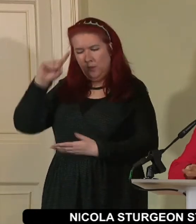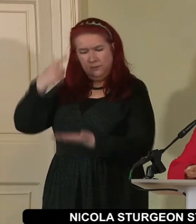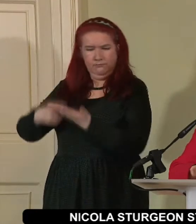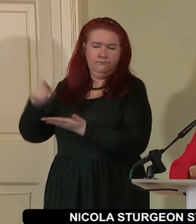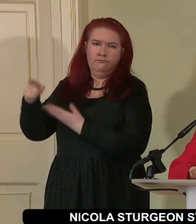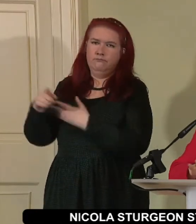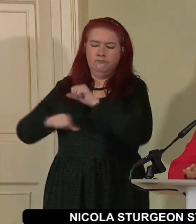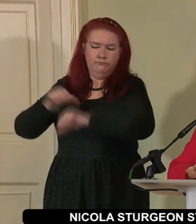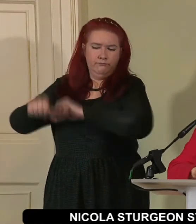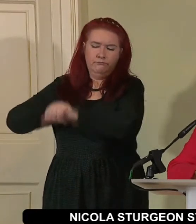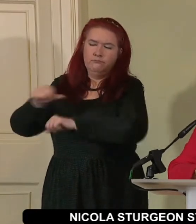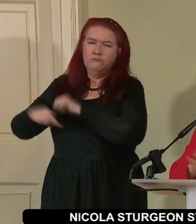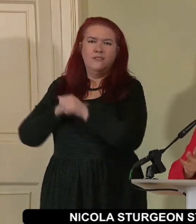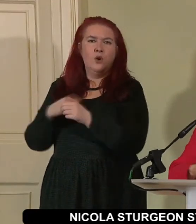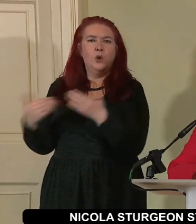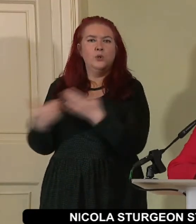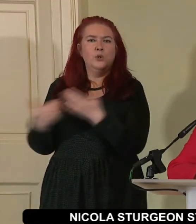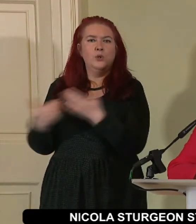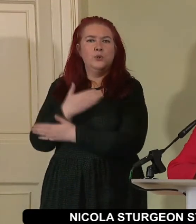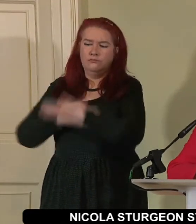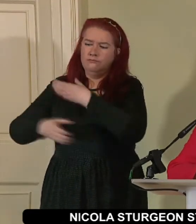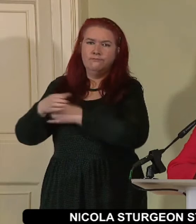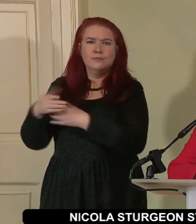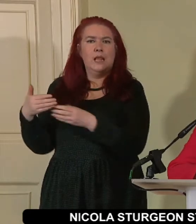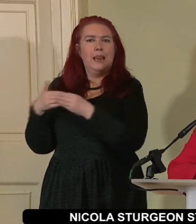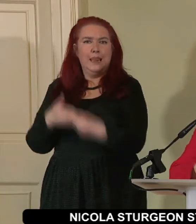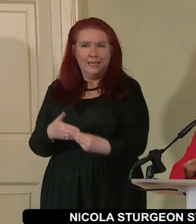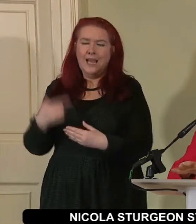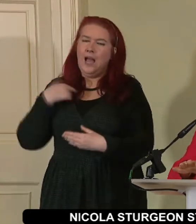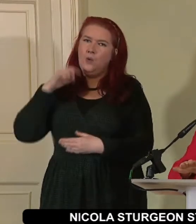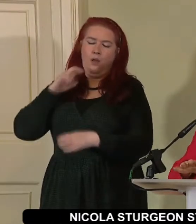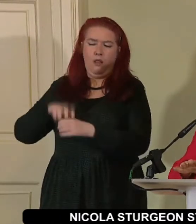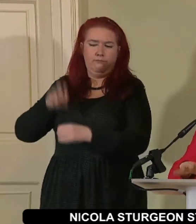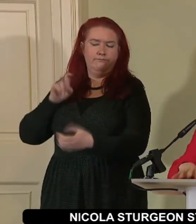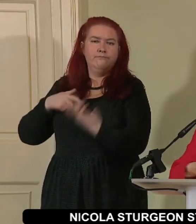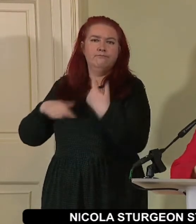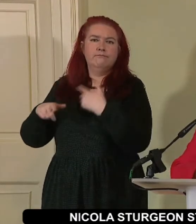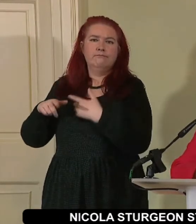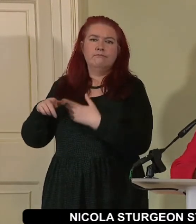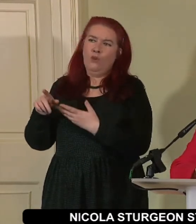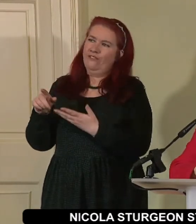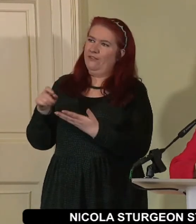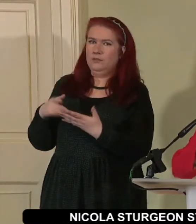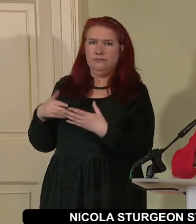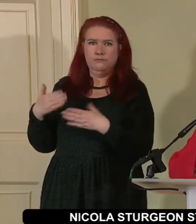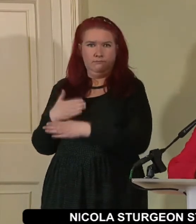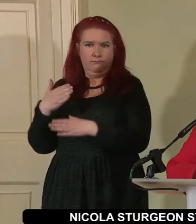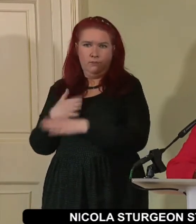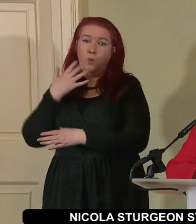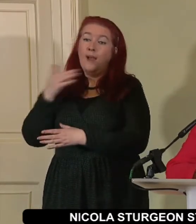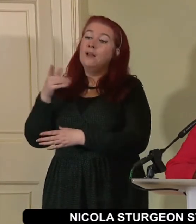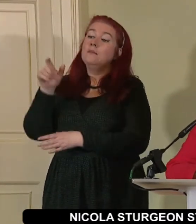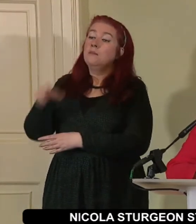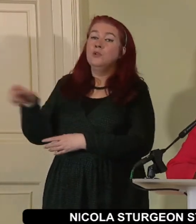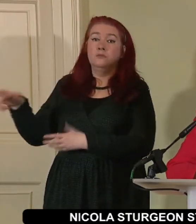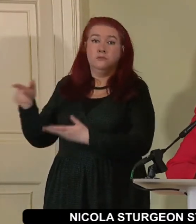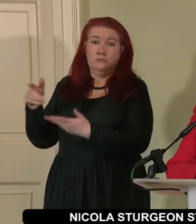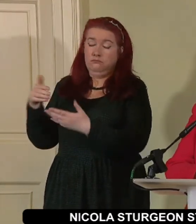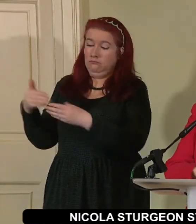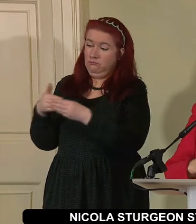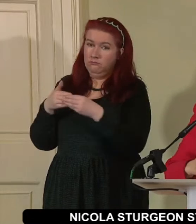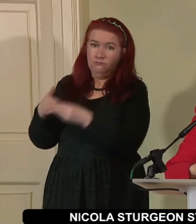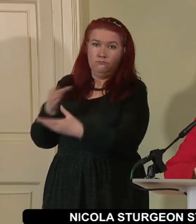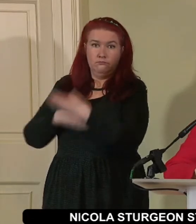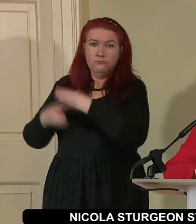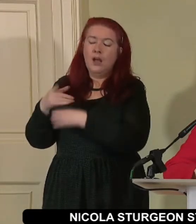leader over the coming days. And I will demit office when my successor has been elected, and then, obviously, subject to the will of